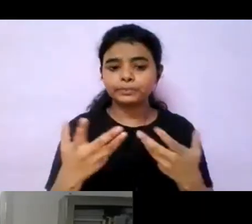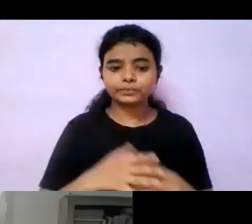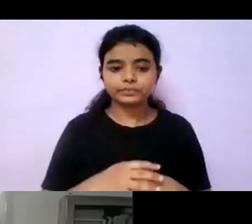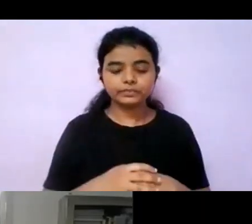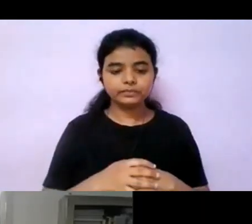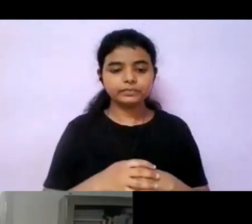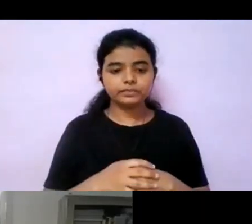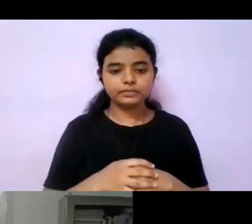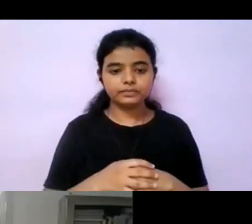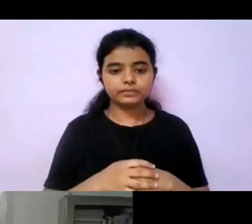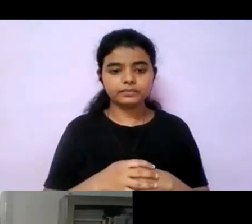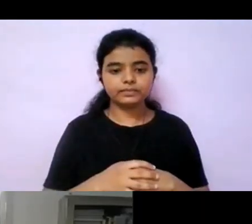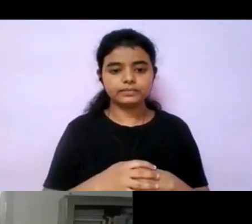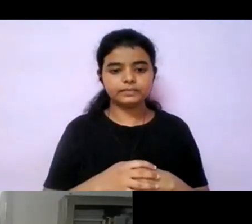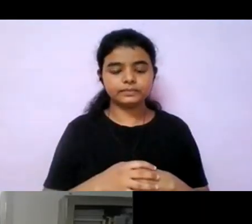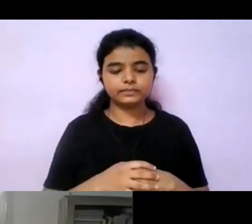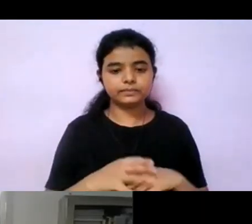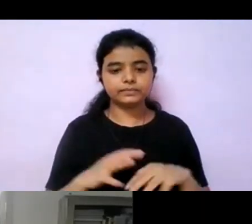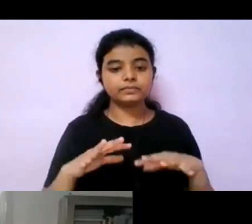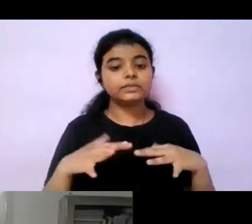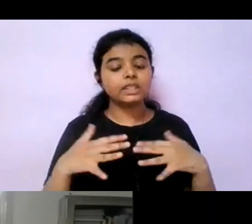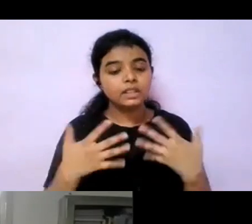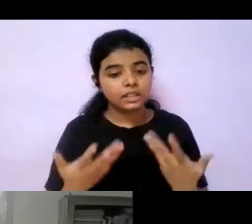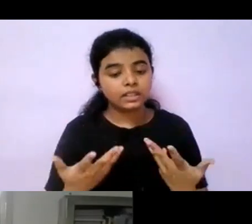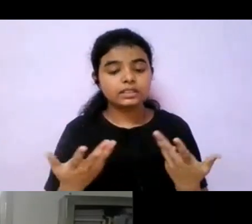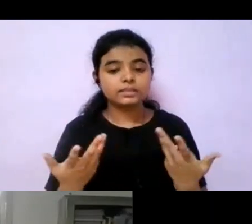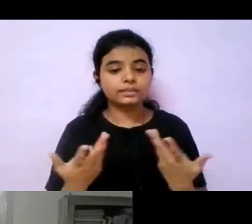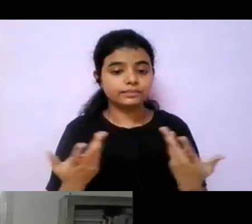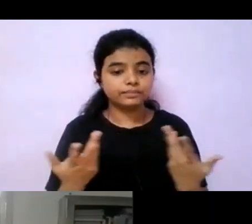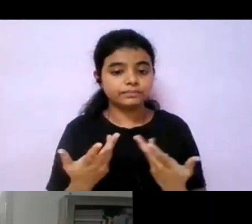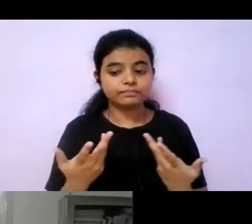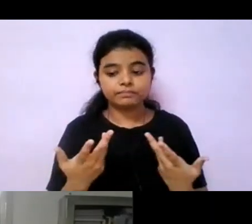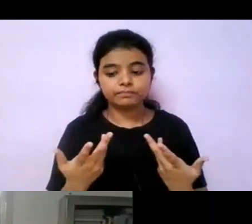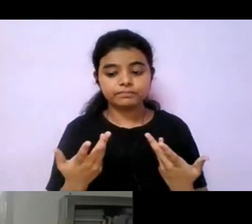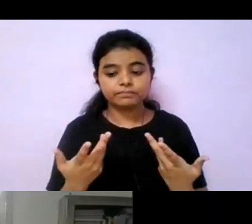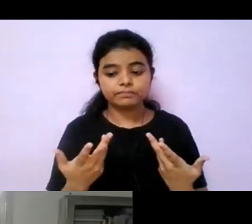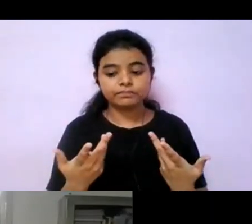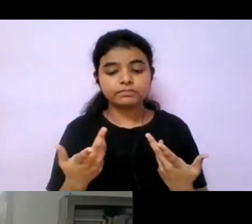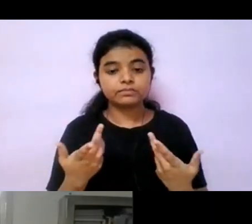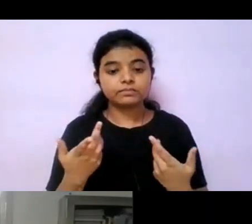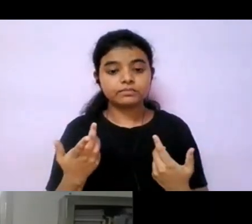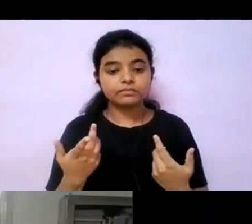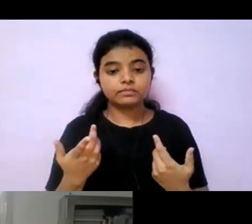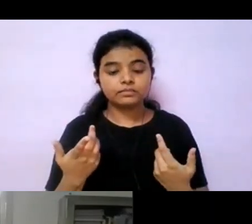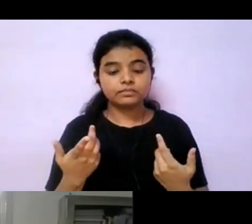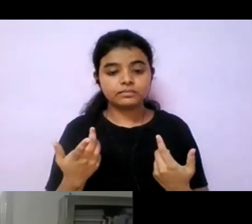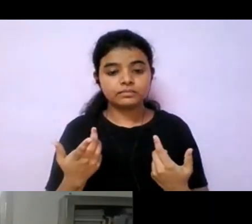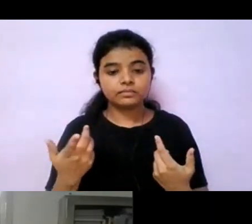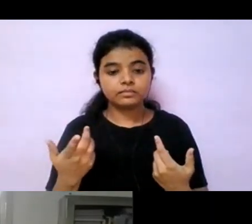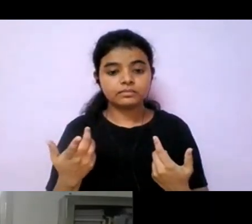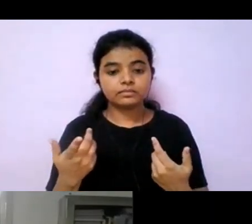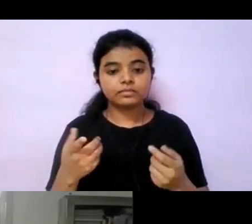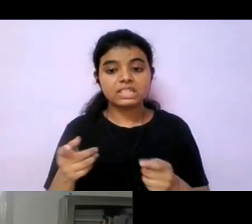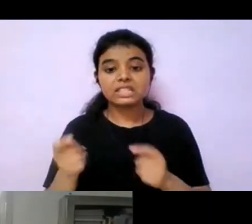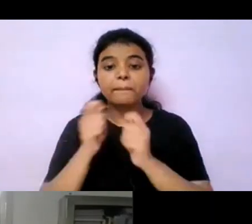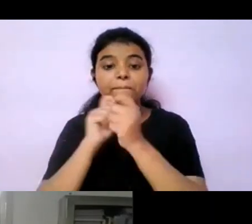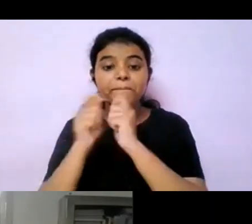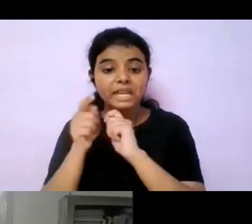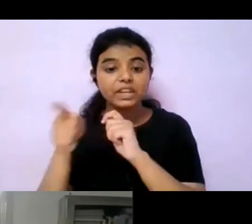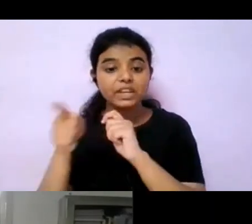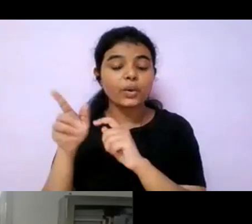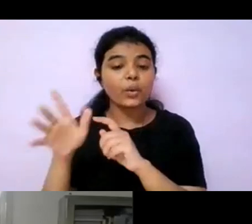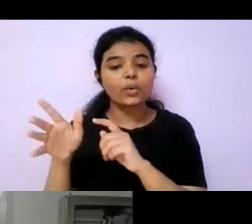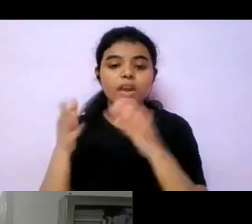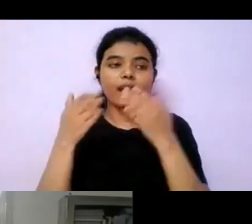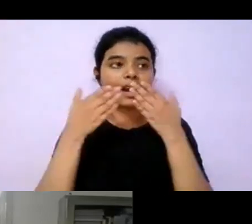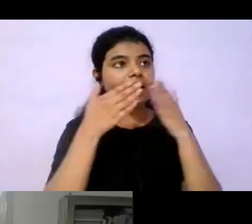how to theoretically connect this issue of like what's the darker side of media effect that